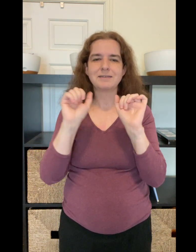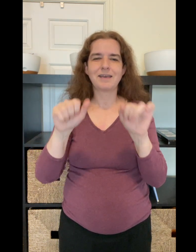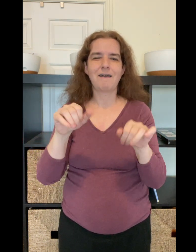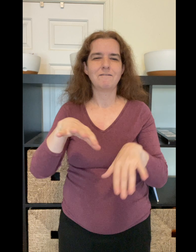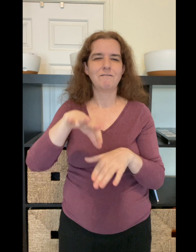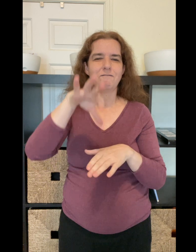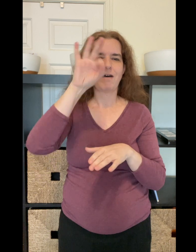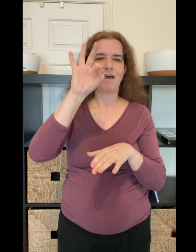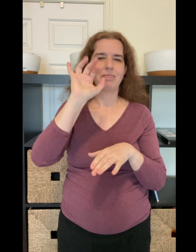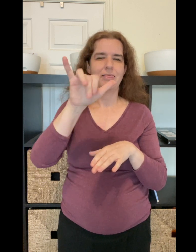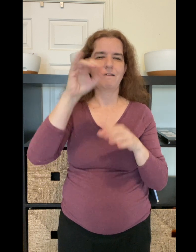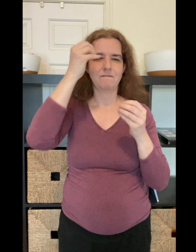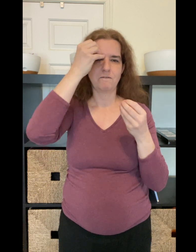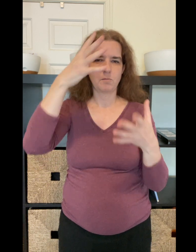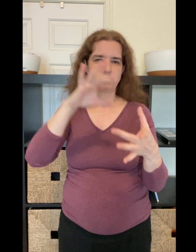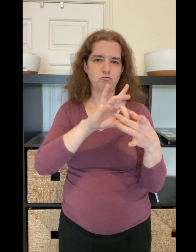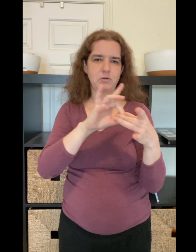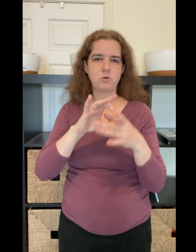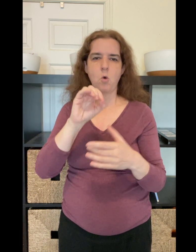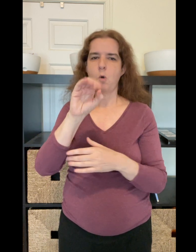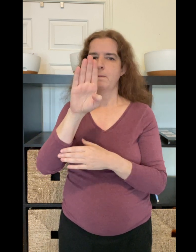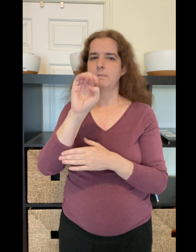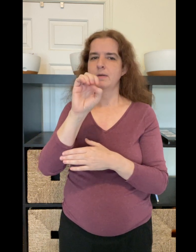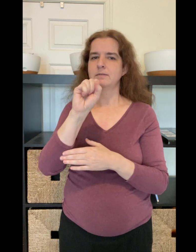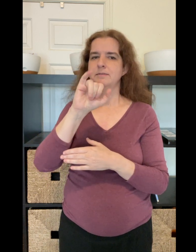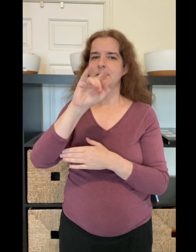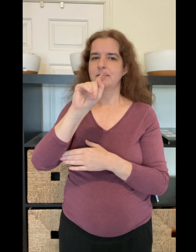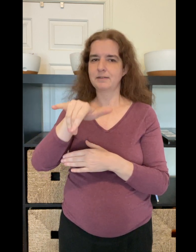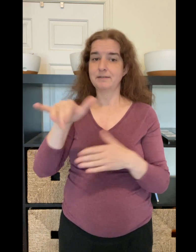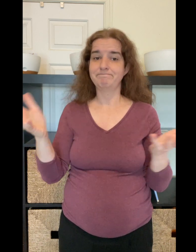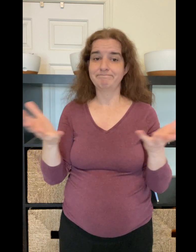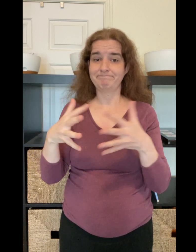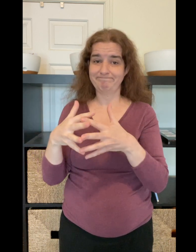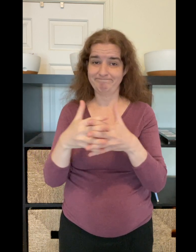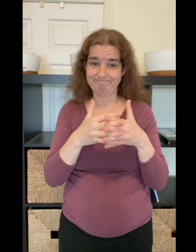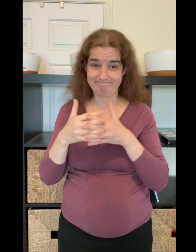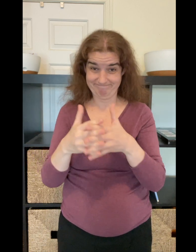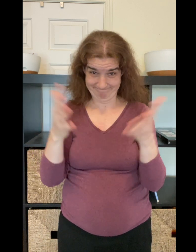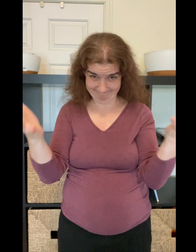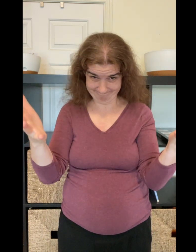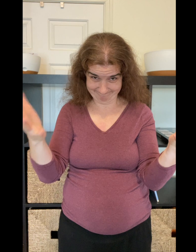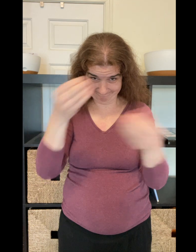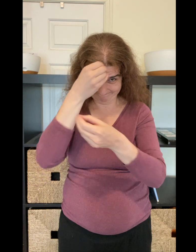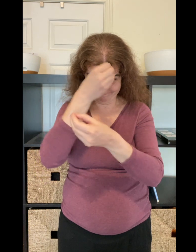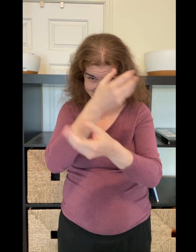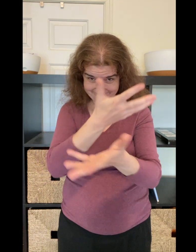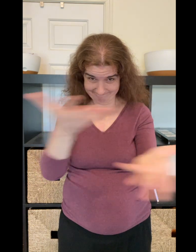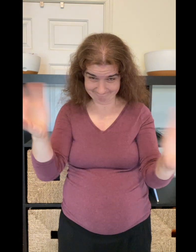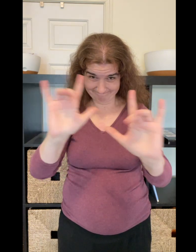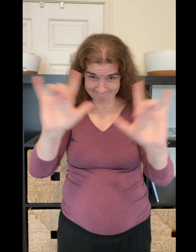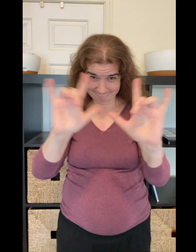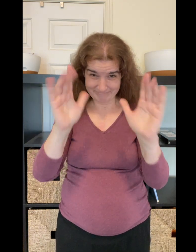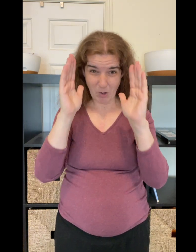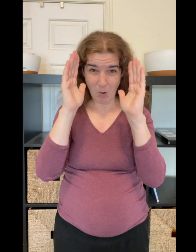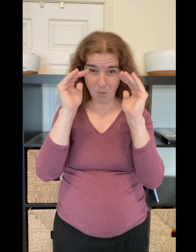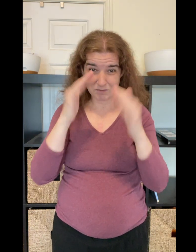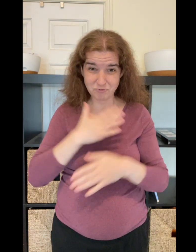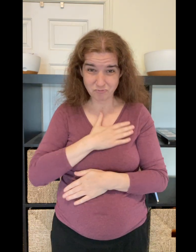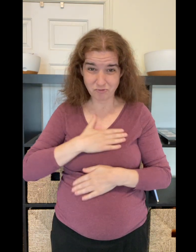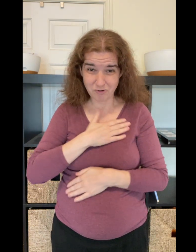texts about the study where you can find that information related to obesity here in America. So I want to let you guys all know